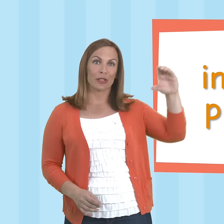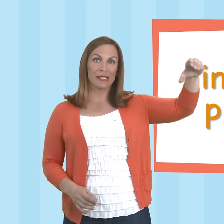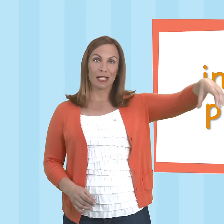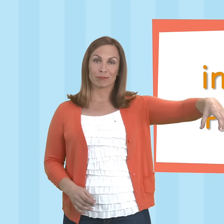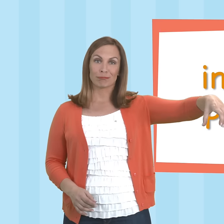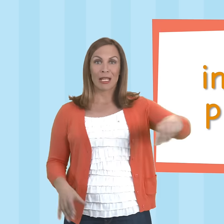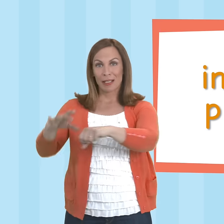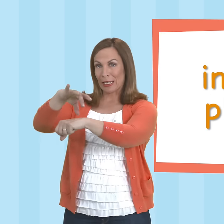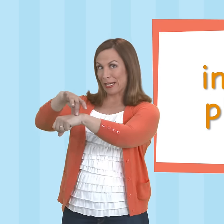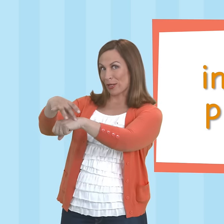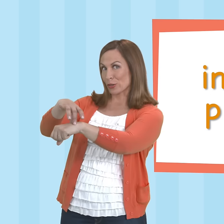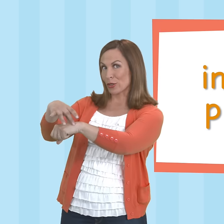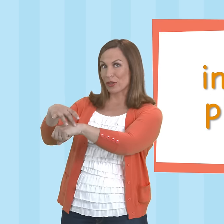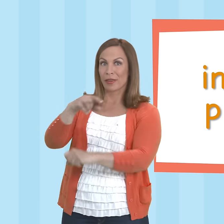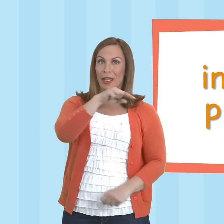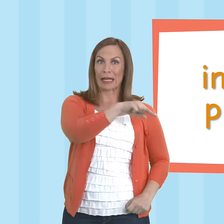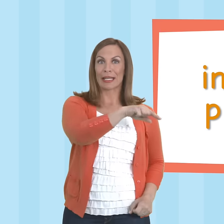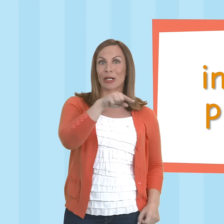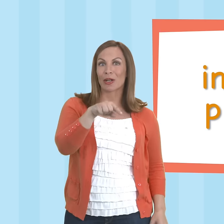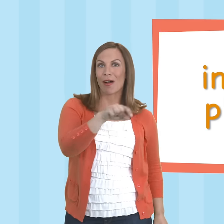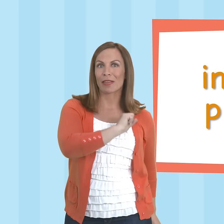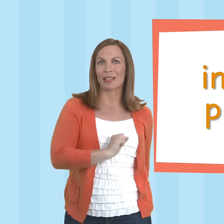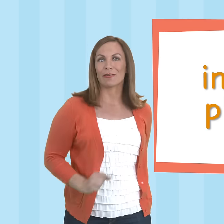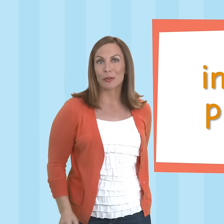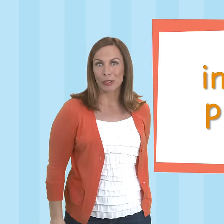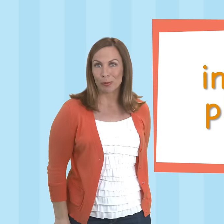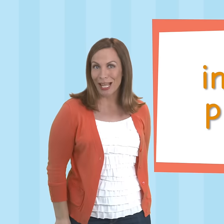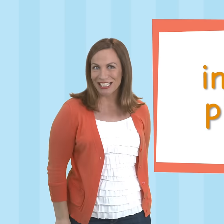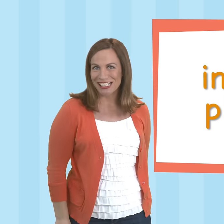the sun, now here's Earth, and here are the inferior planets.